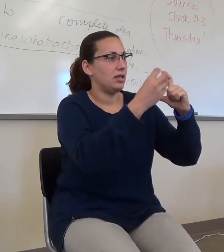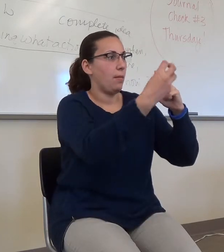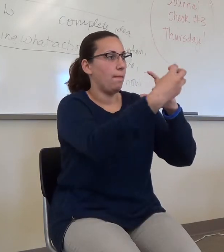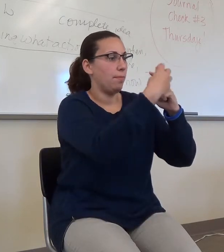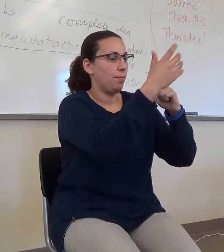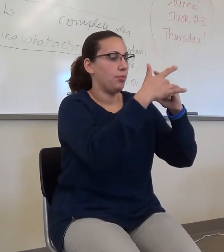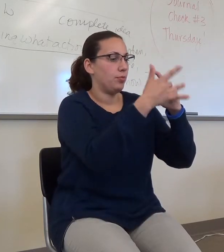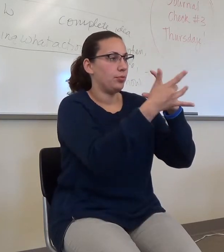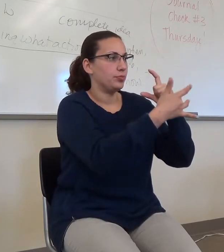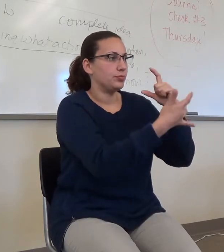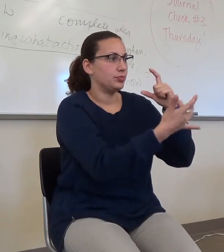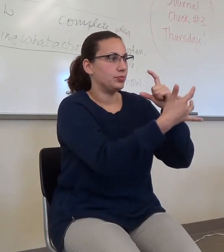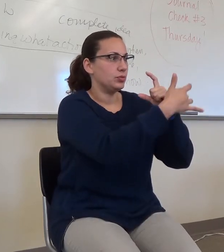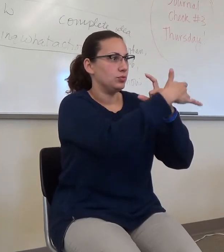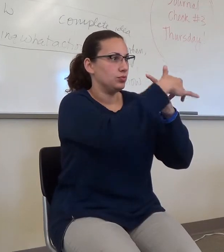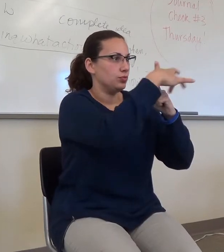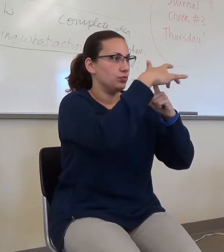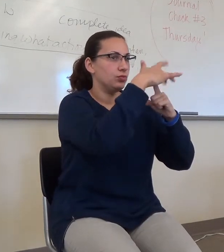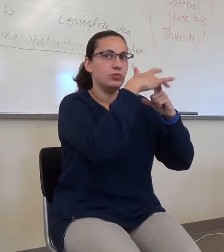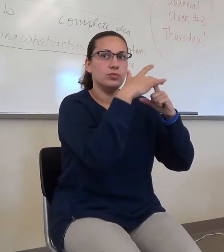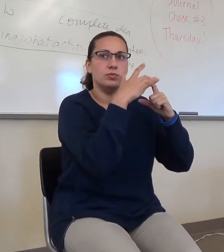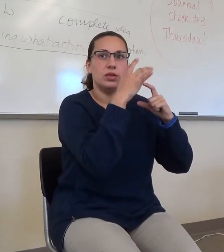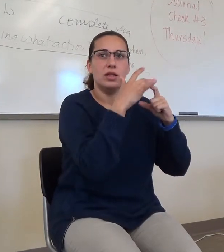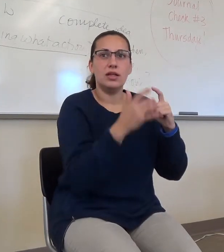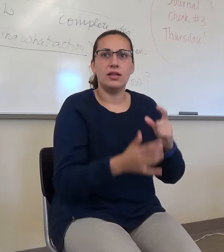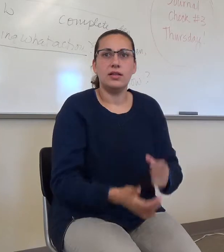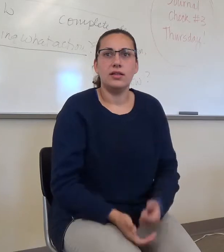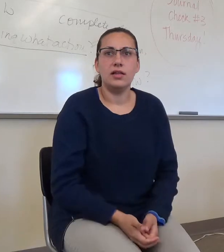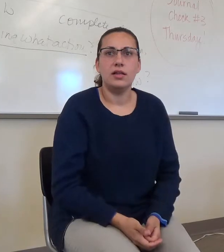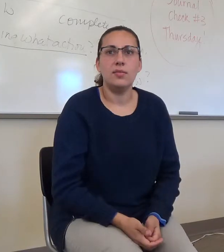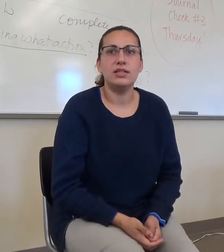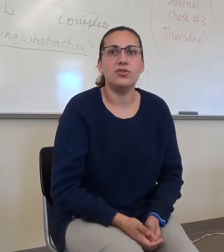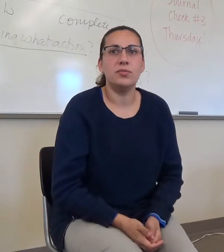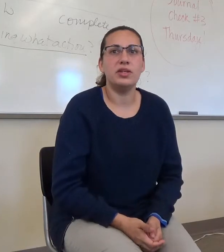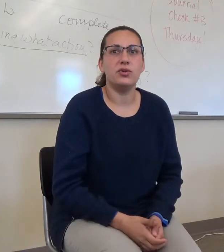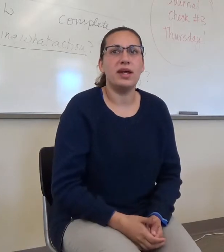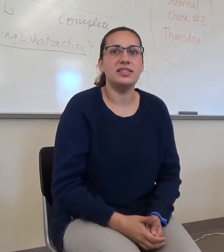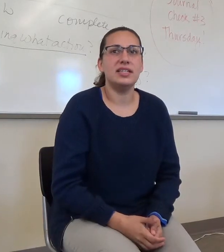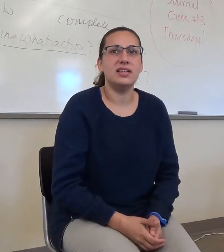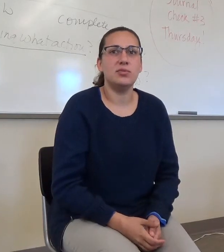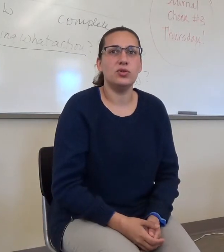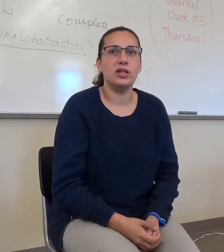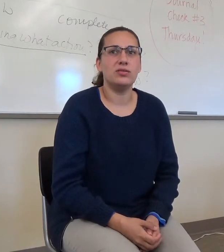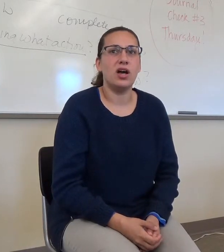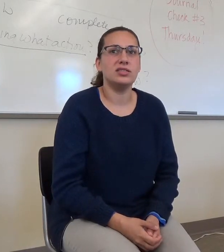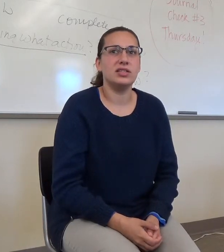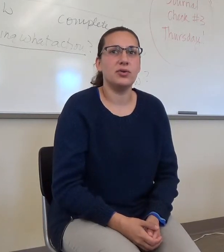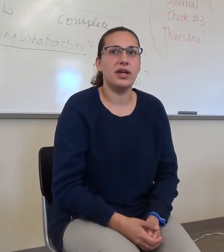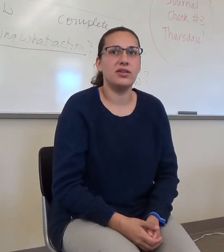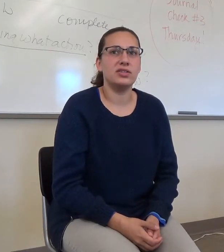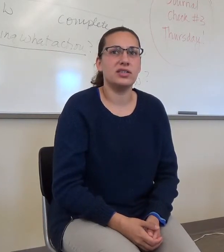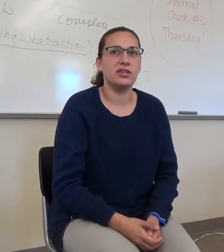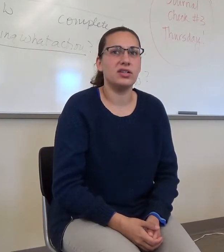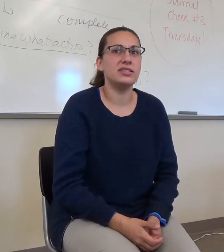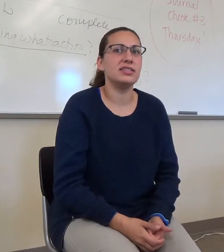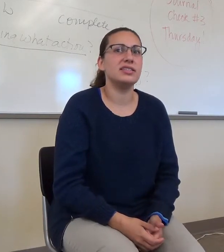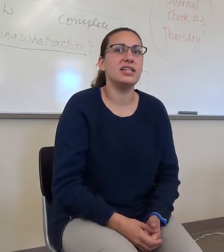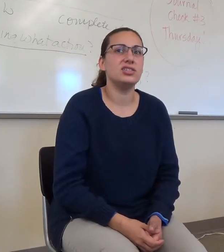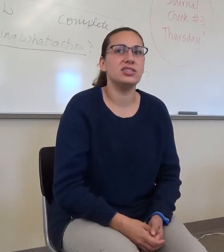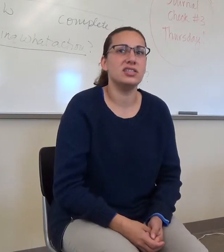on it, heavily cratered. It means from meteorites hitting the moon and causing the craters, like Yeah. little indentations of Right,